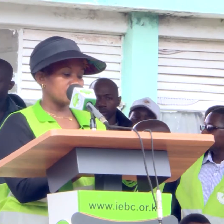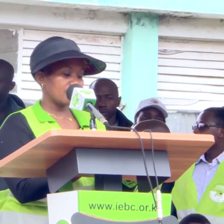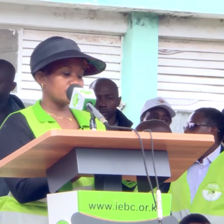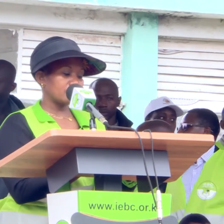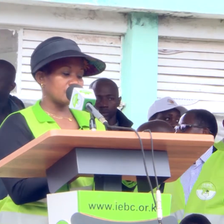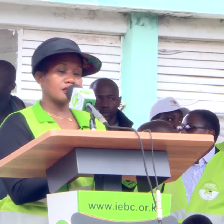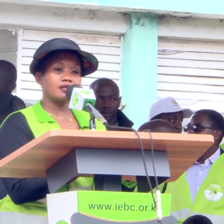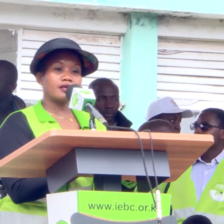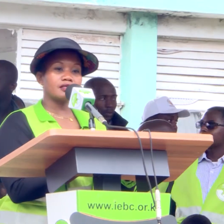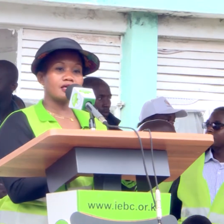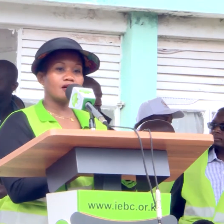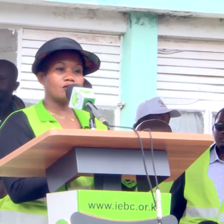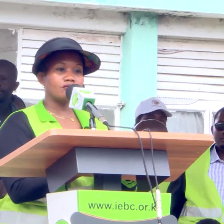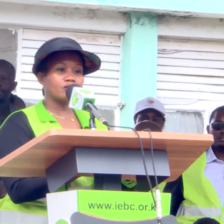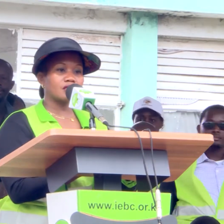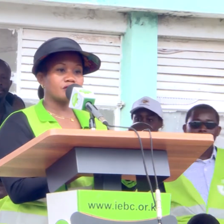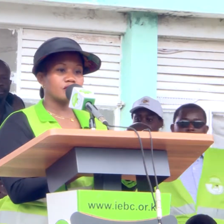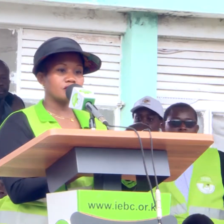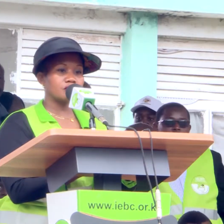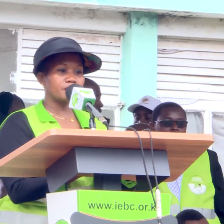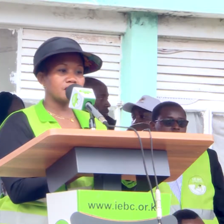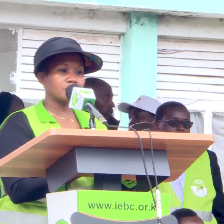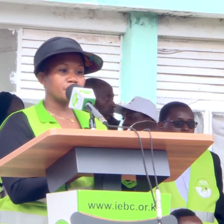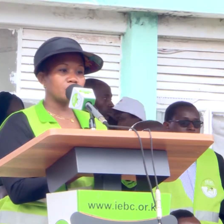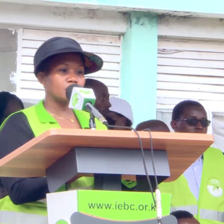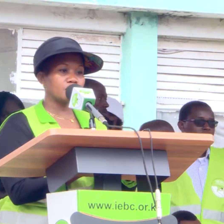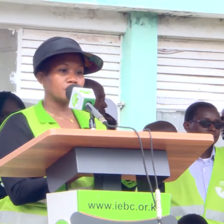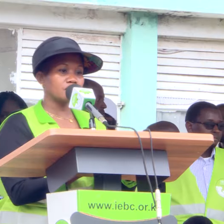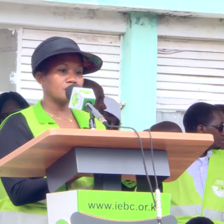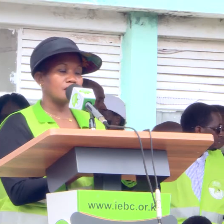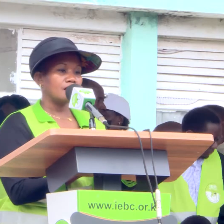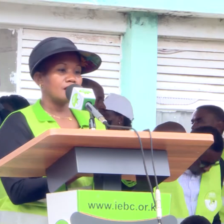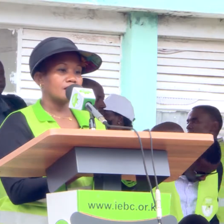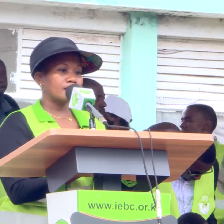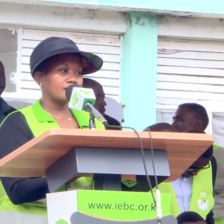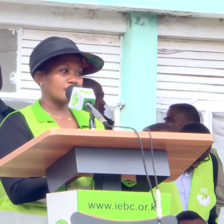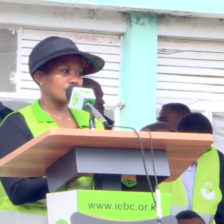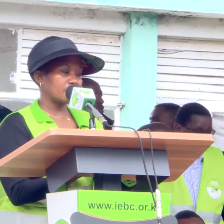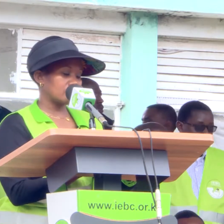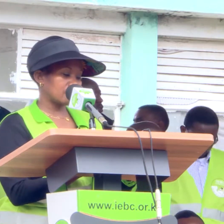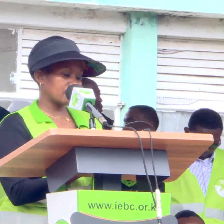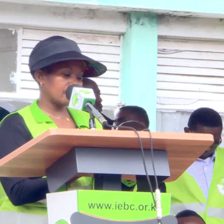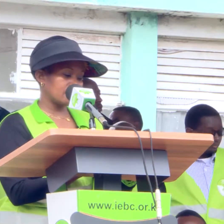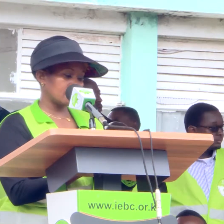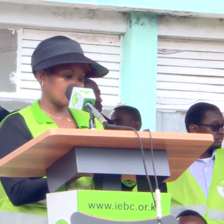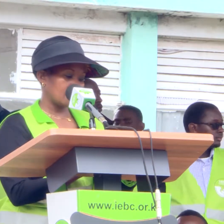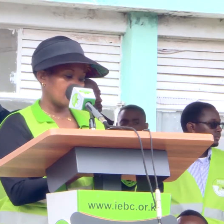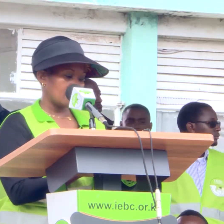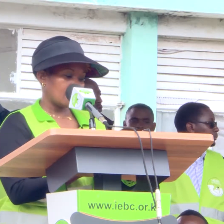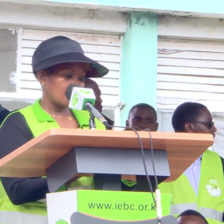We will start with the Director of Voter Education, Partnership and Communication, Director Immaculate